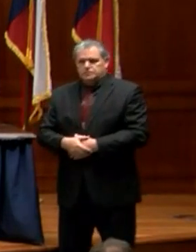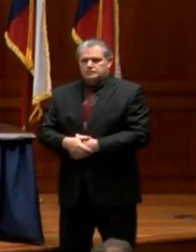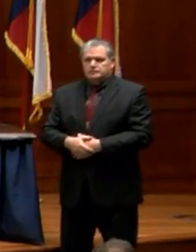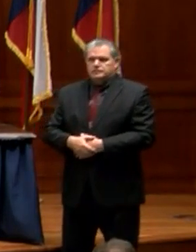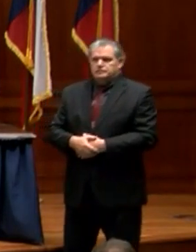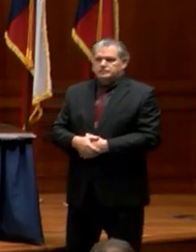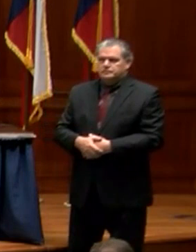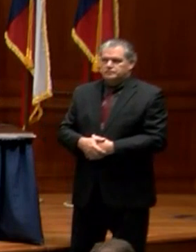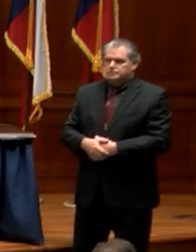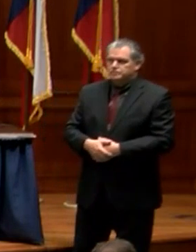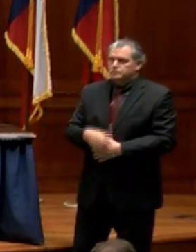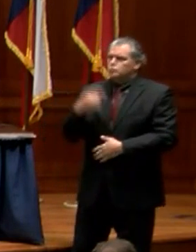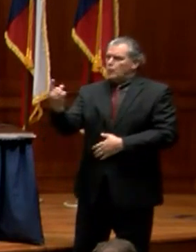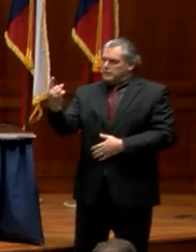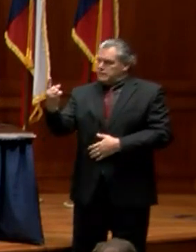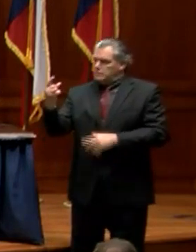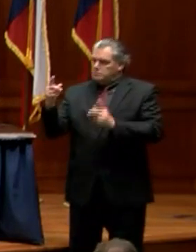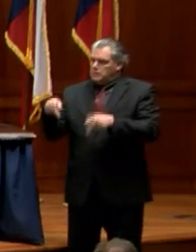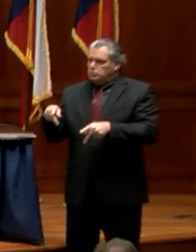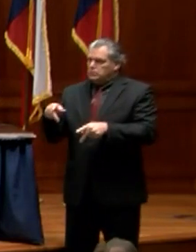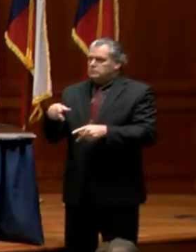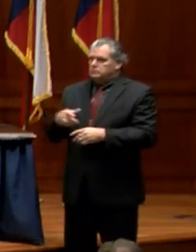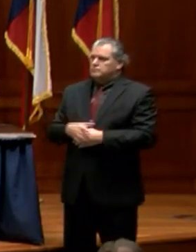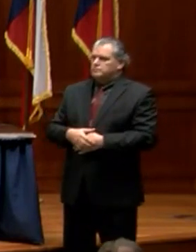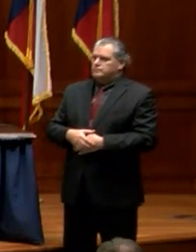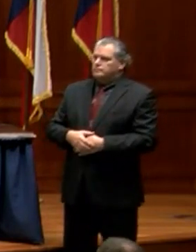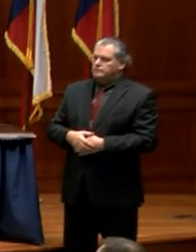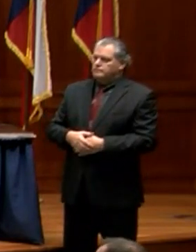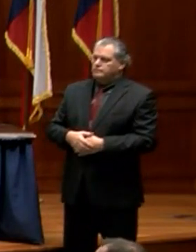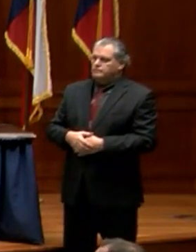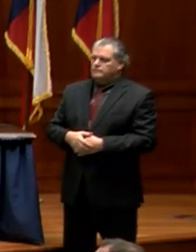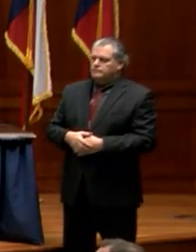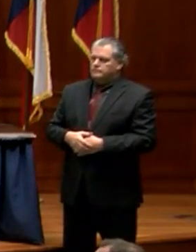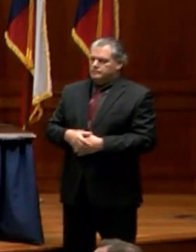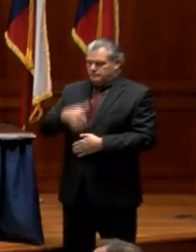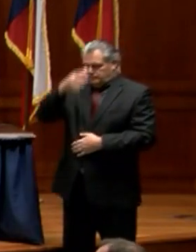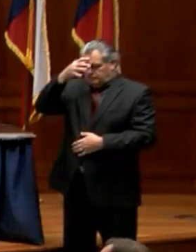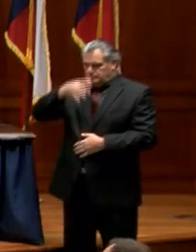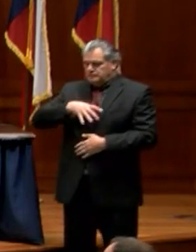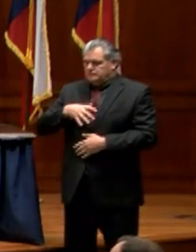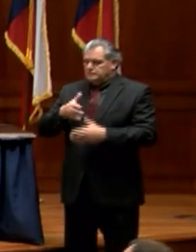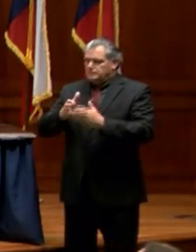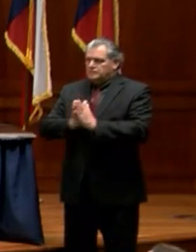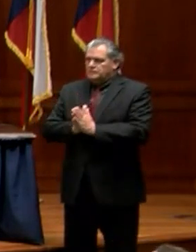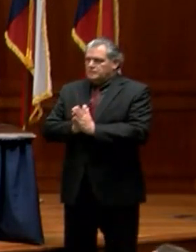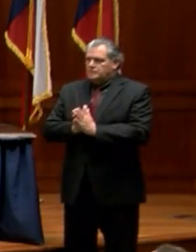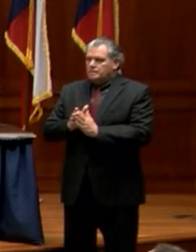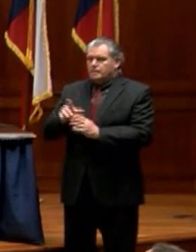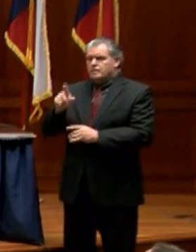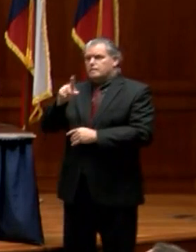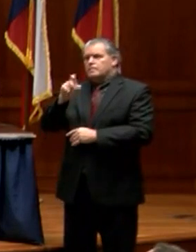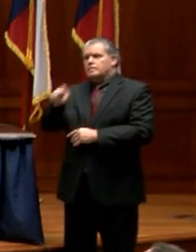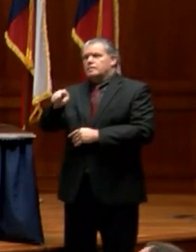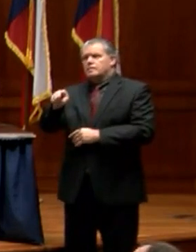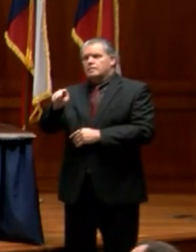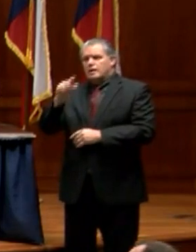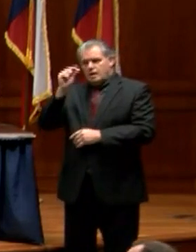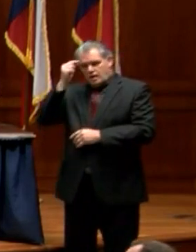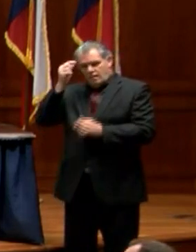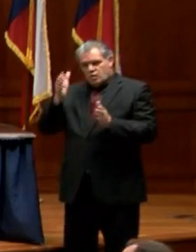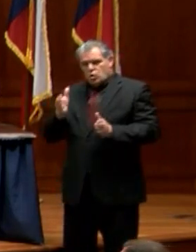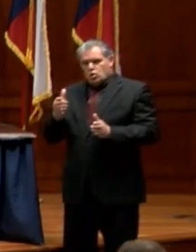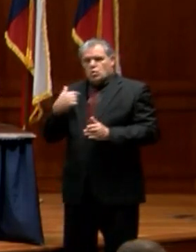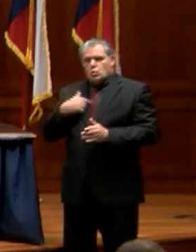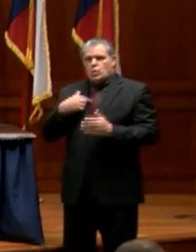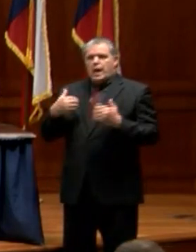good. Guys, everyone's going to get a chance to ask a question, I promise. Governor, as you know, we've got not only the